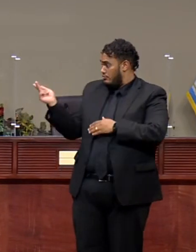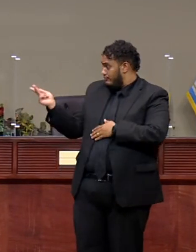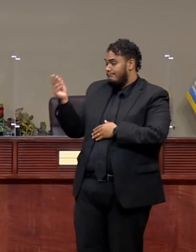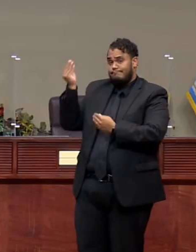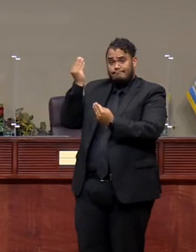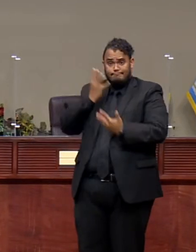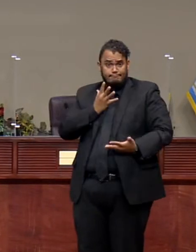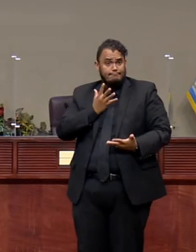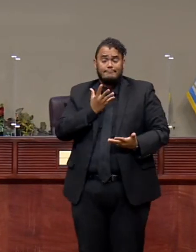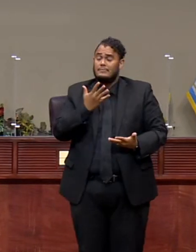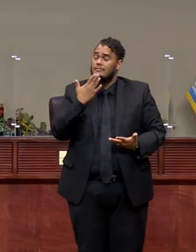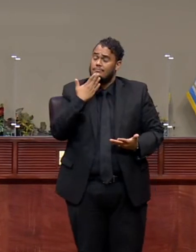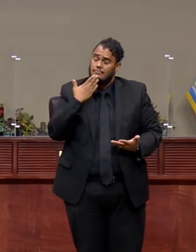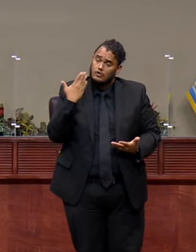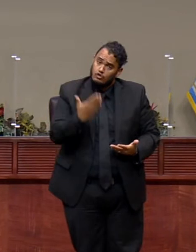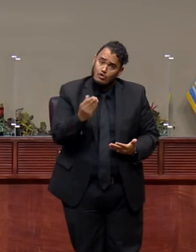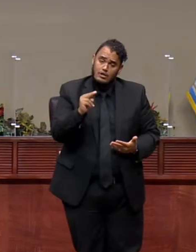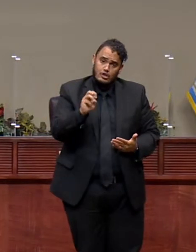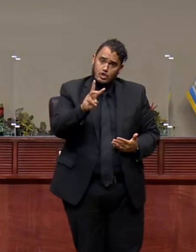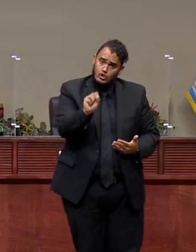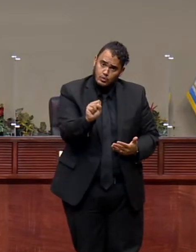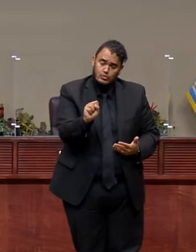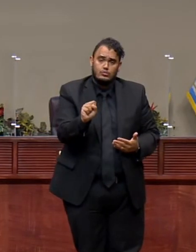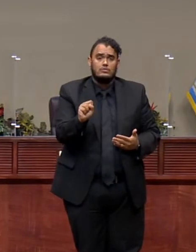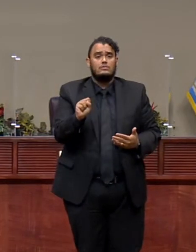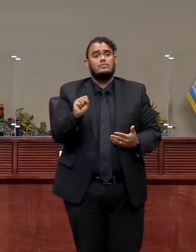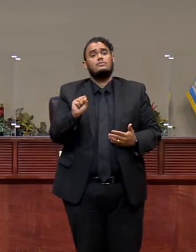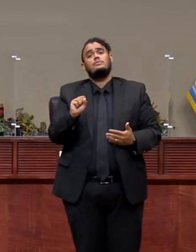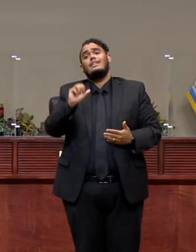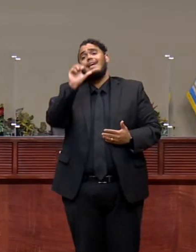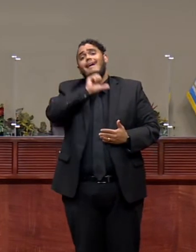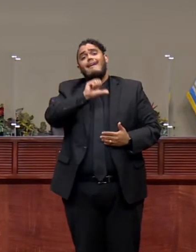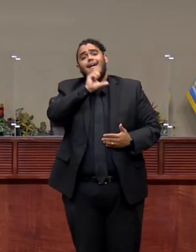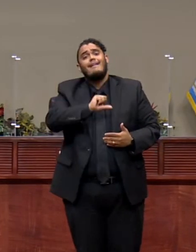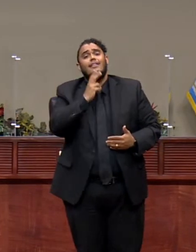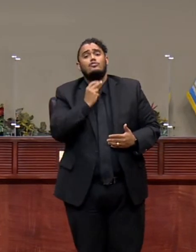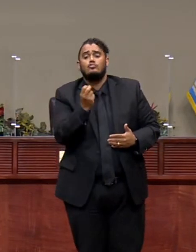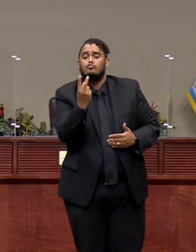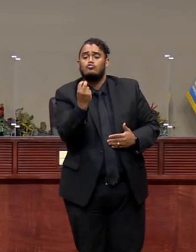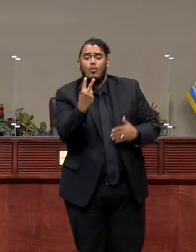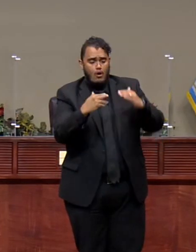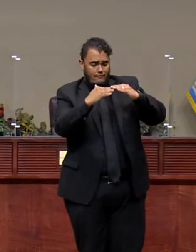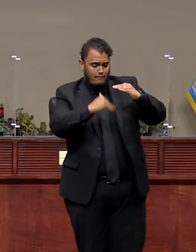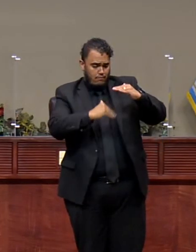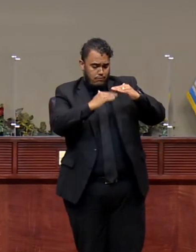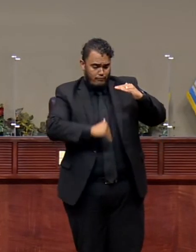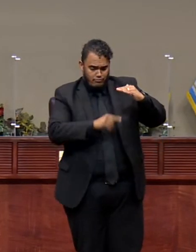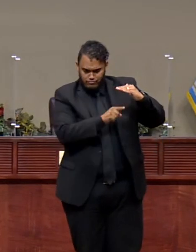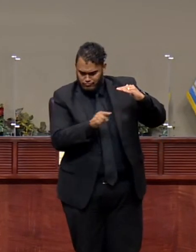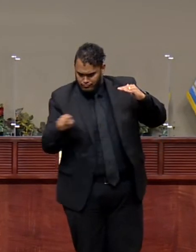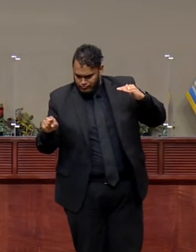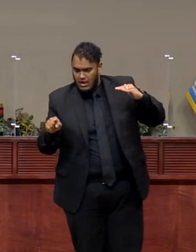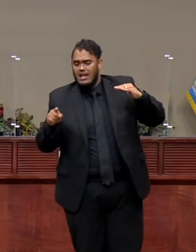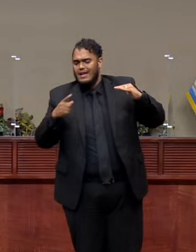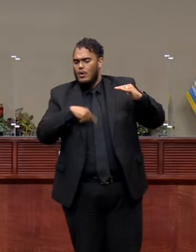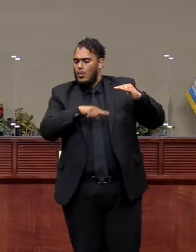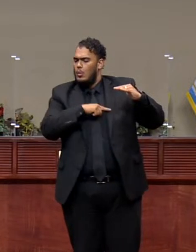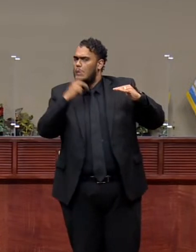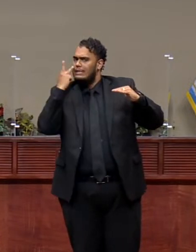that, although they have decreased tremendously the number of cases in student-age